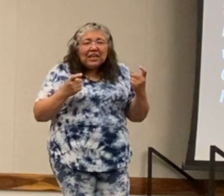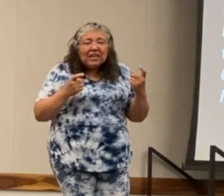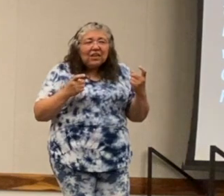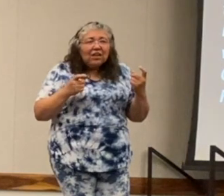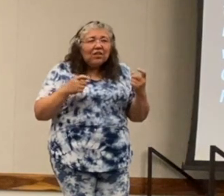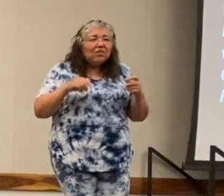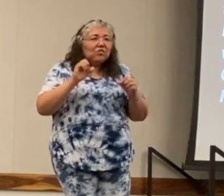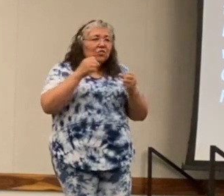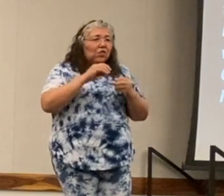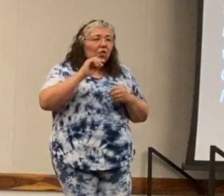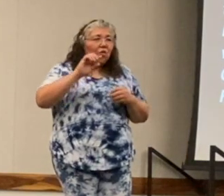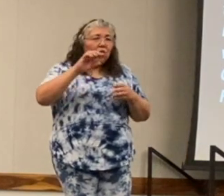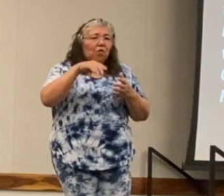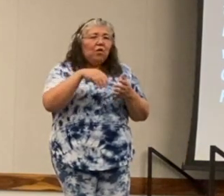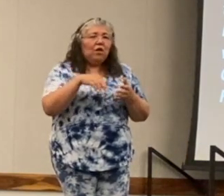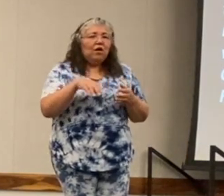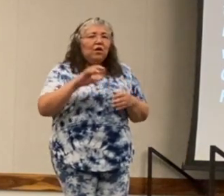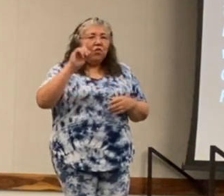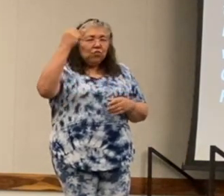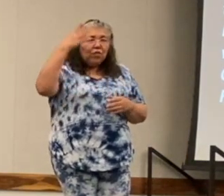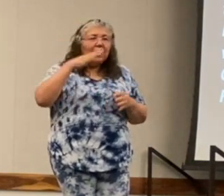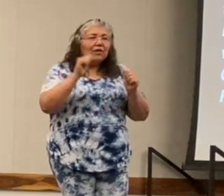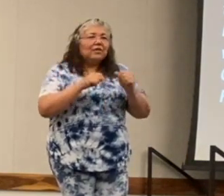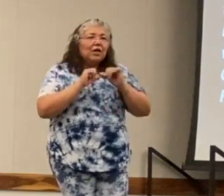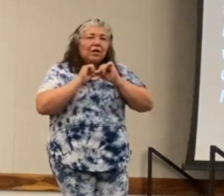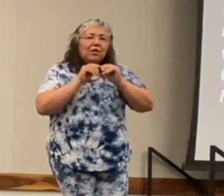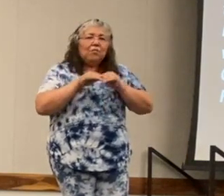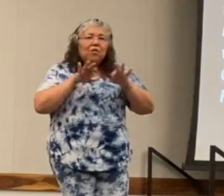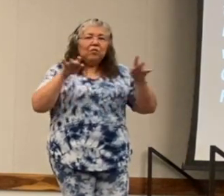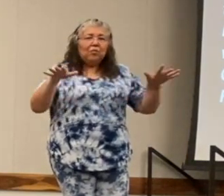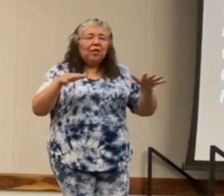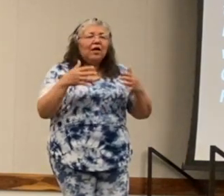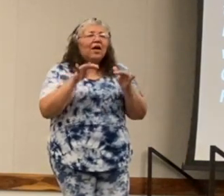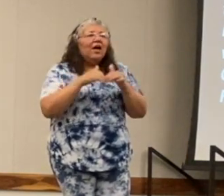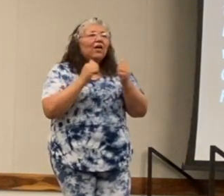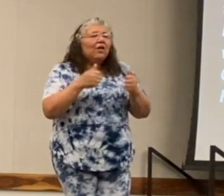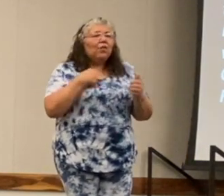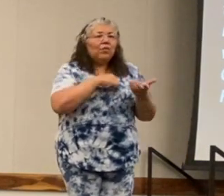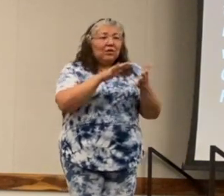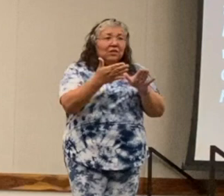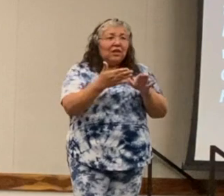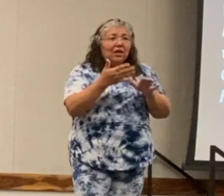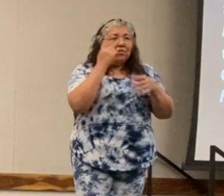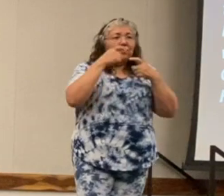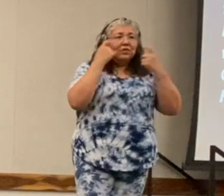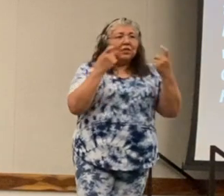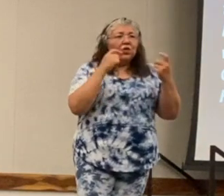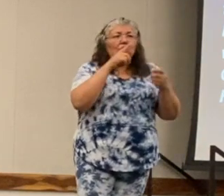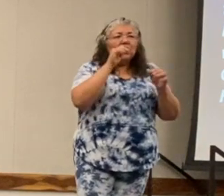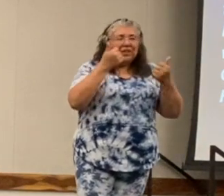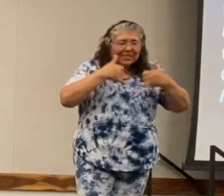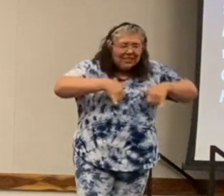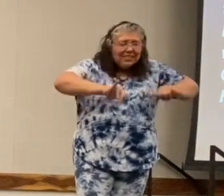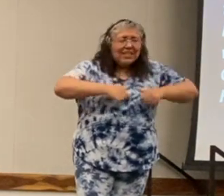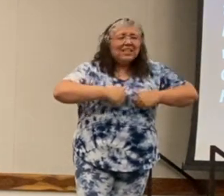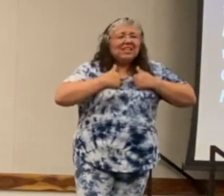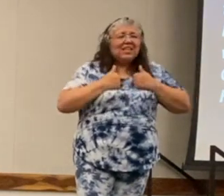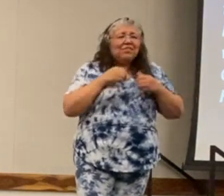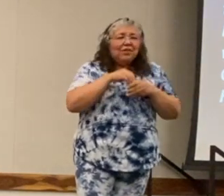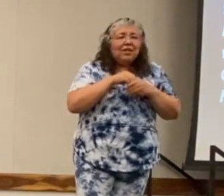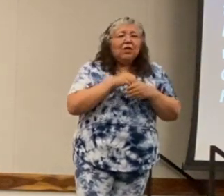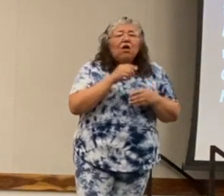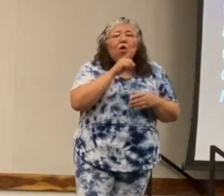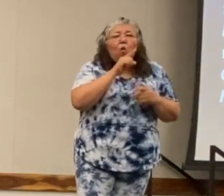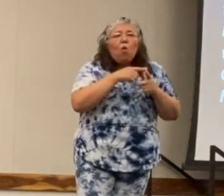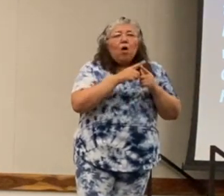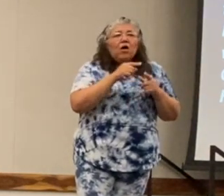multiply? Absolutely not. How can we who died to sin still live in it? Or are you